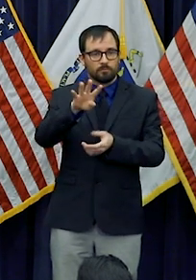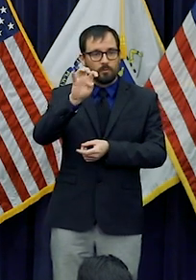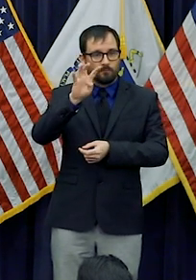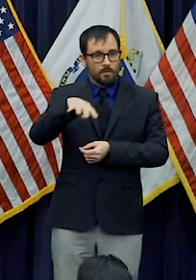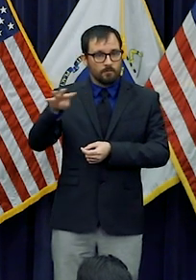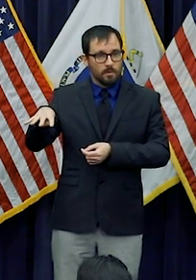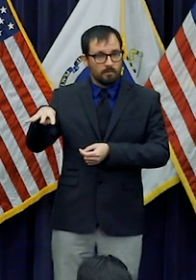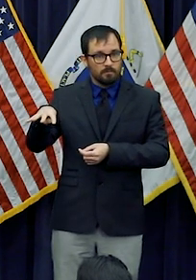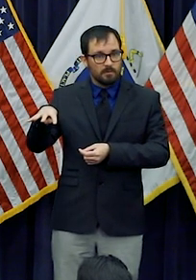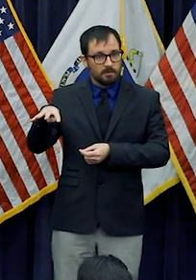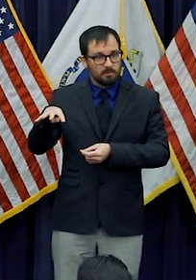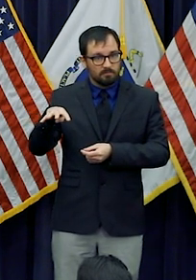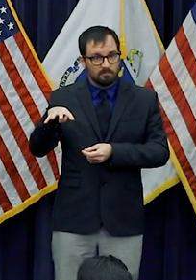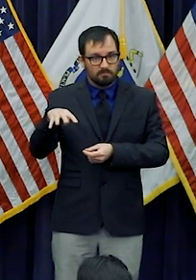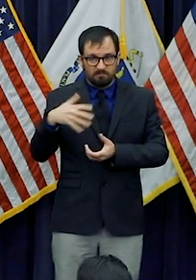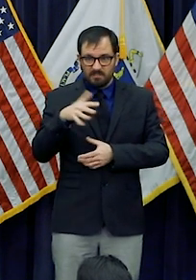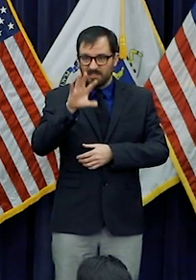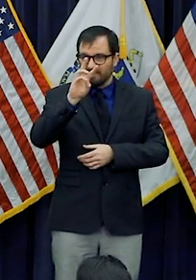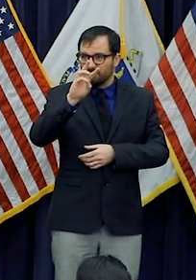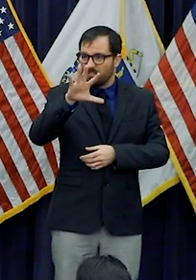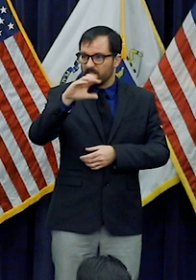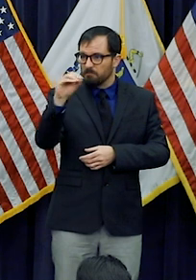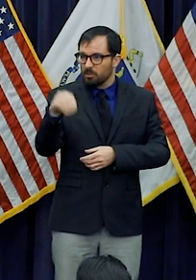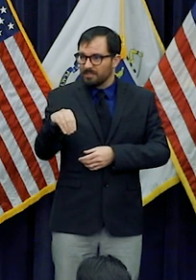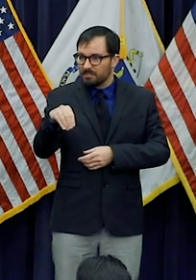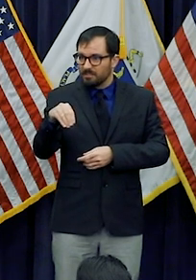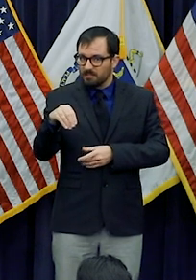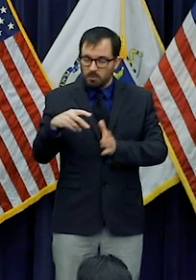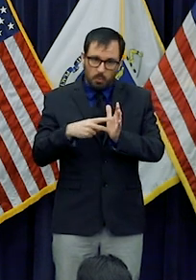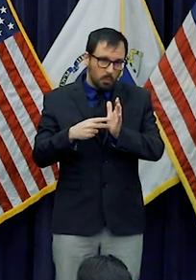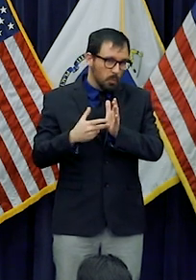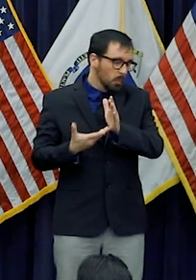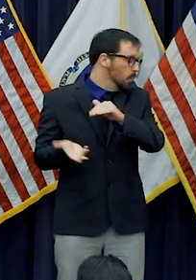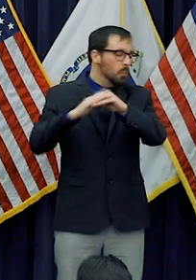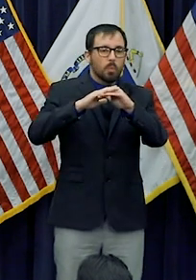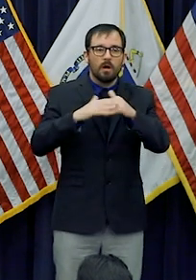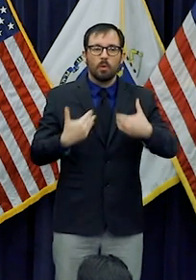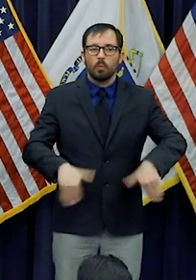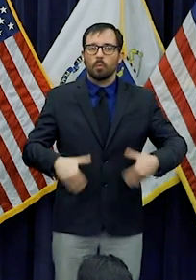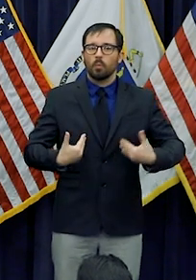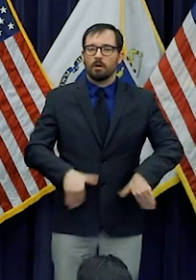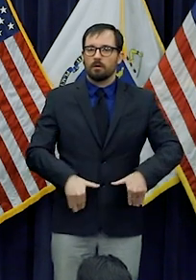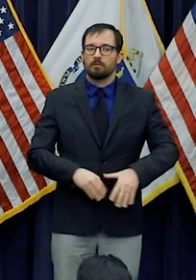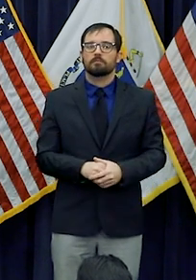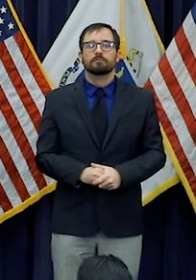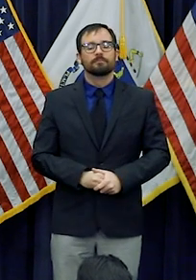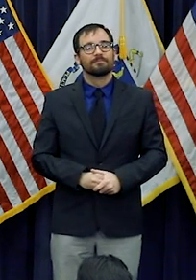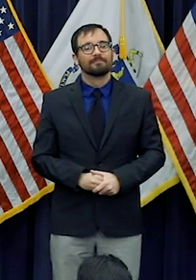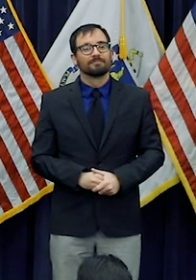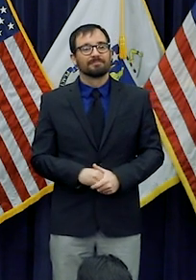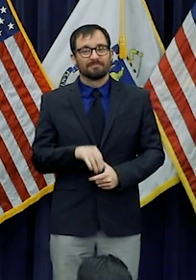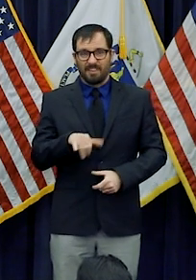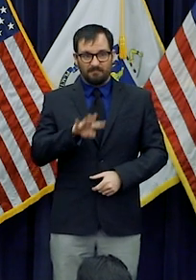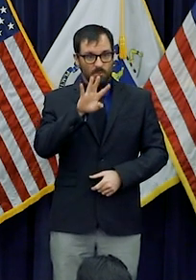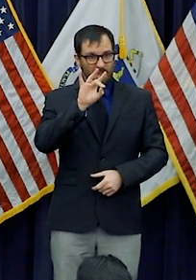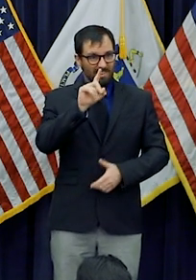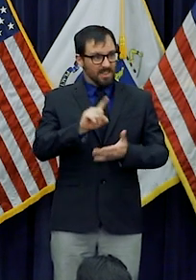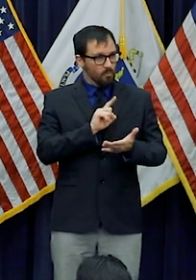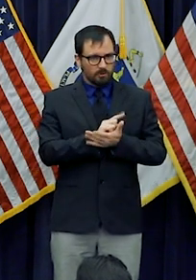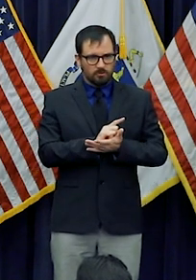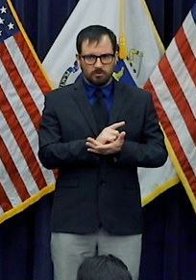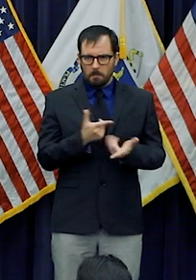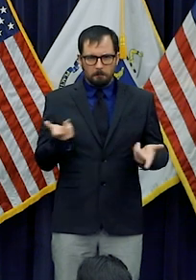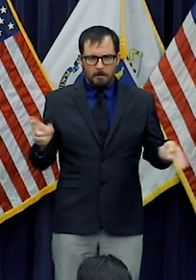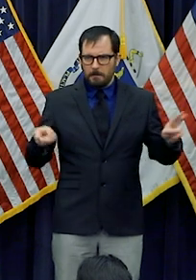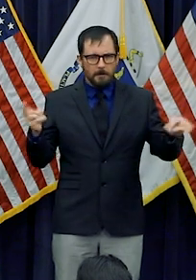of almost 65% for our testing capacity over a 48-hour period. And I can tell you, based on my own personal